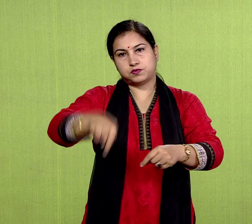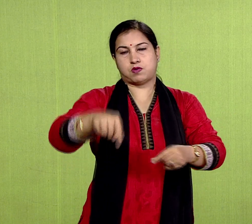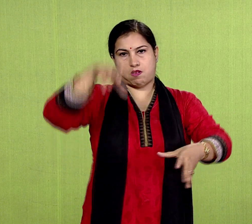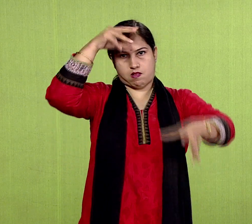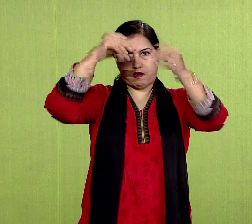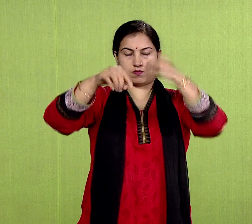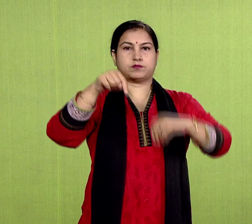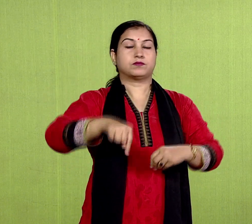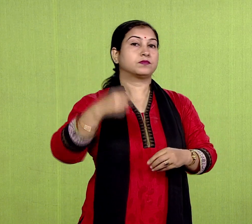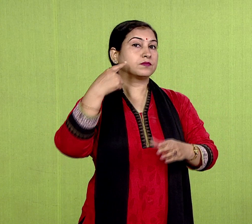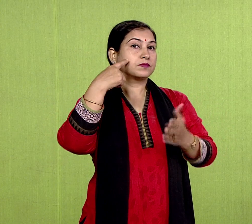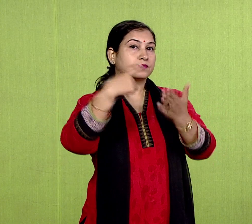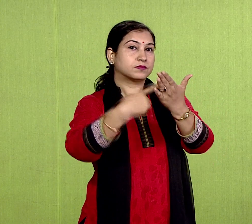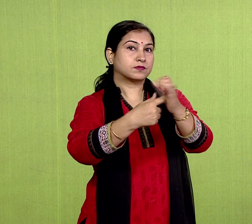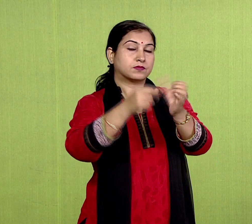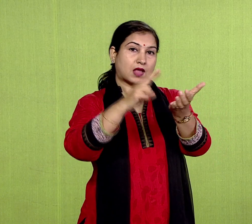the Indian civilization.